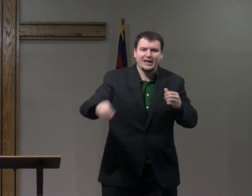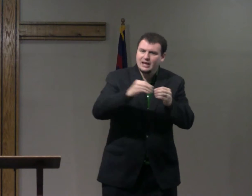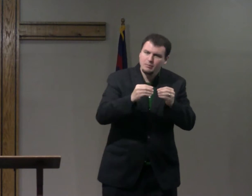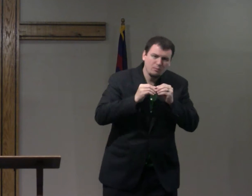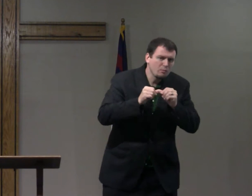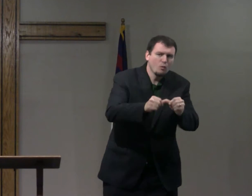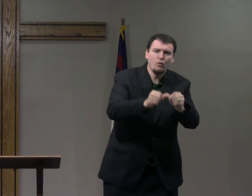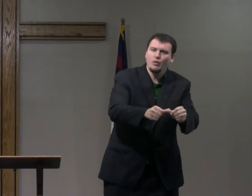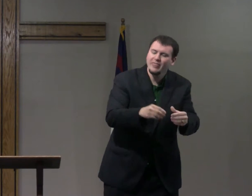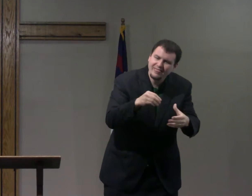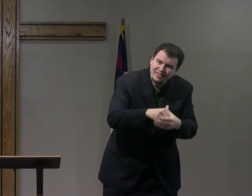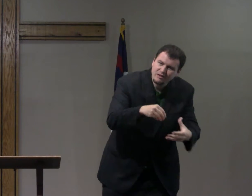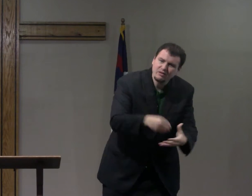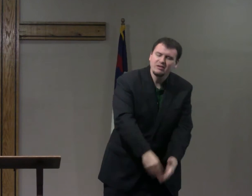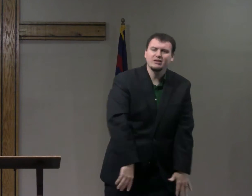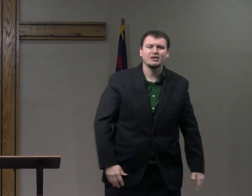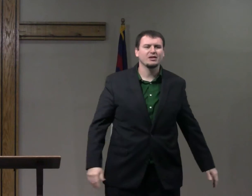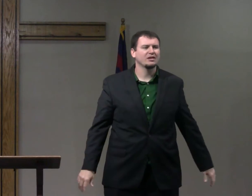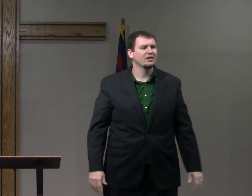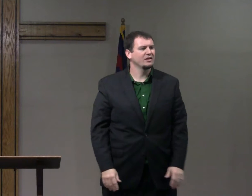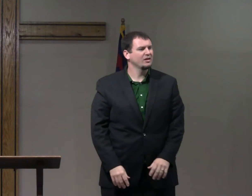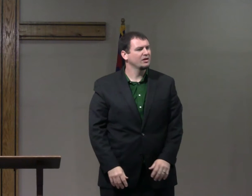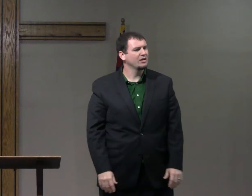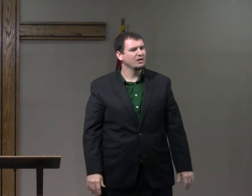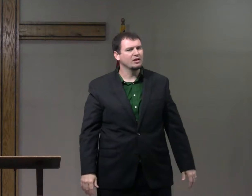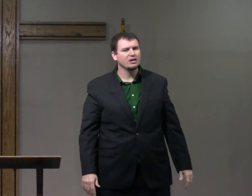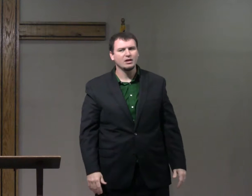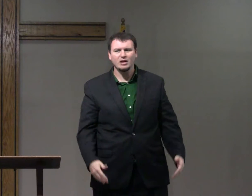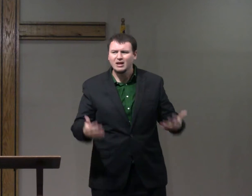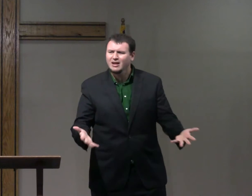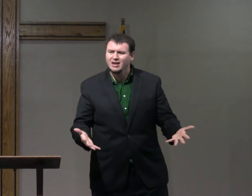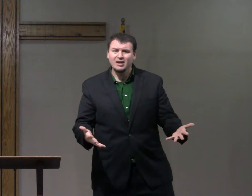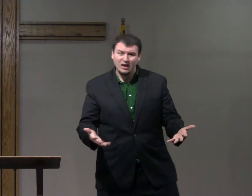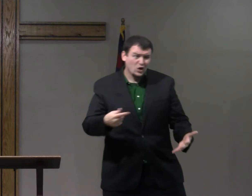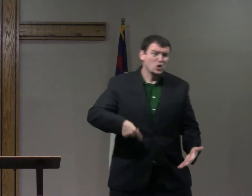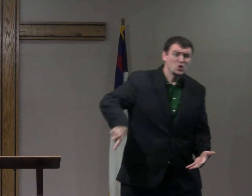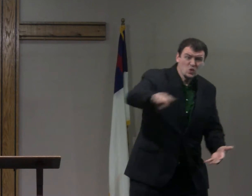continue to live any more therein?